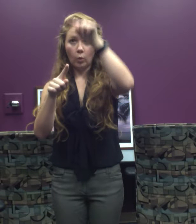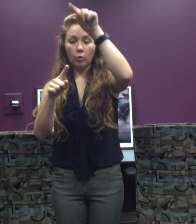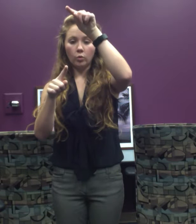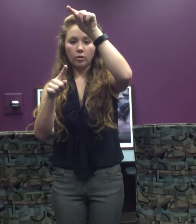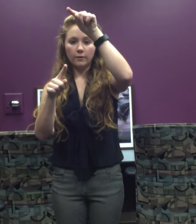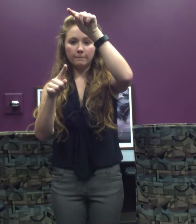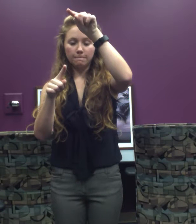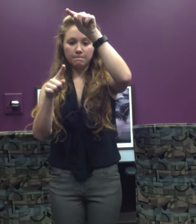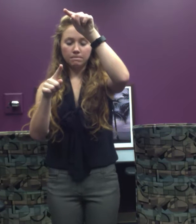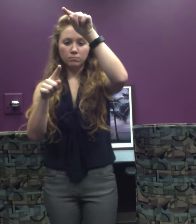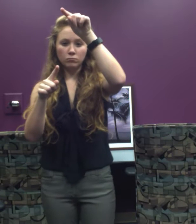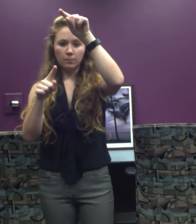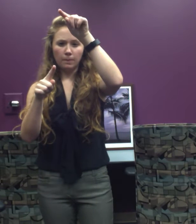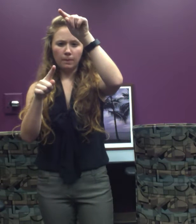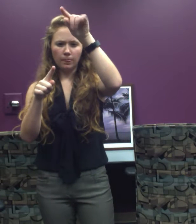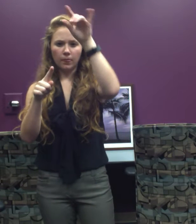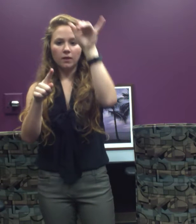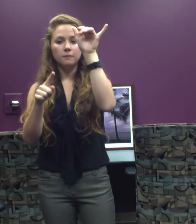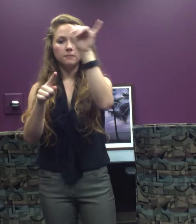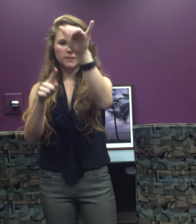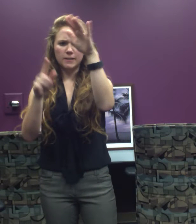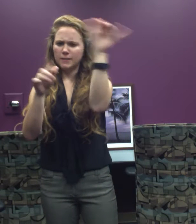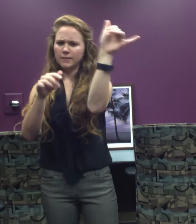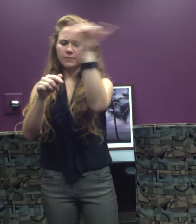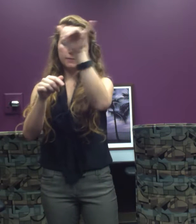And this is the same thing.